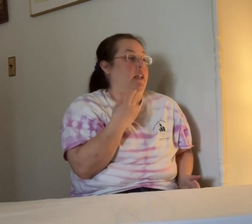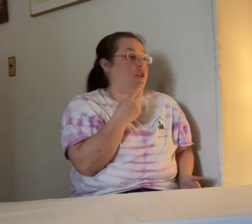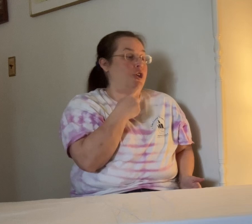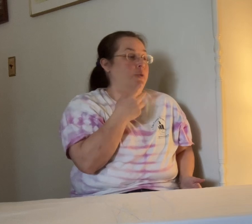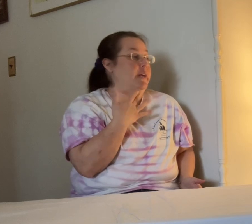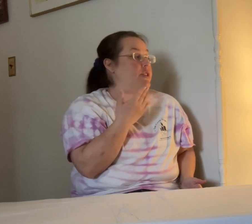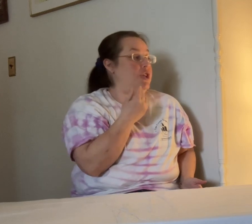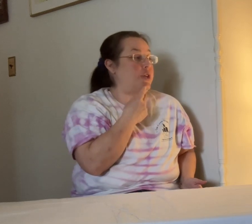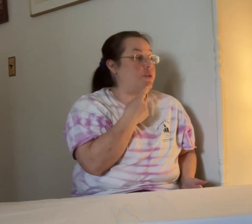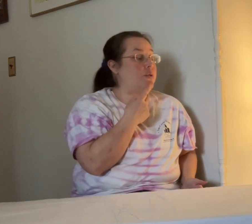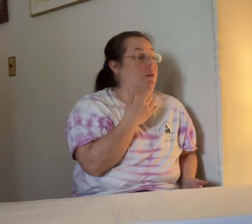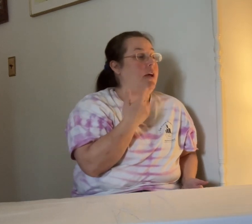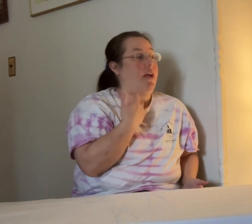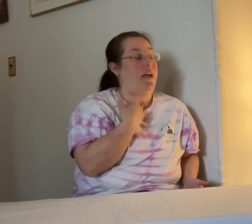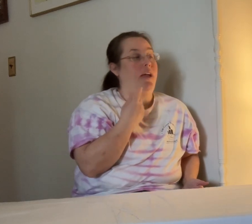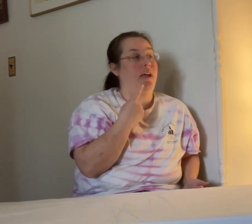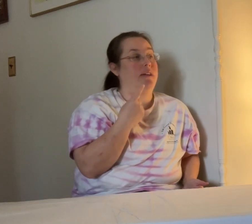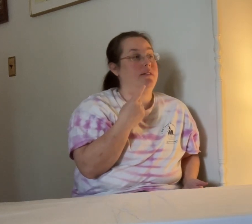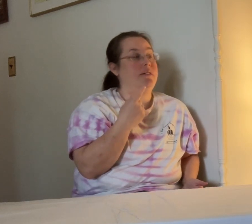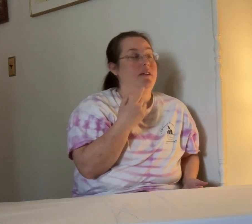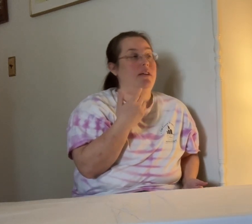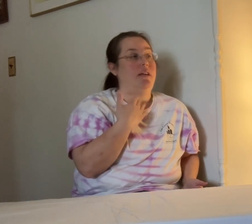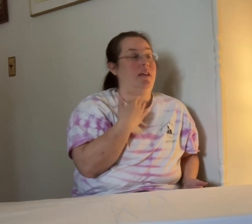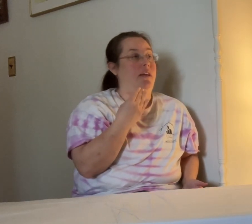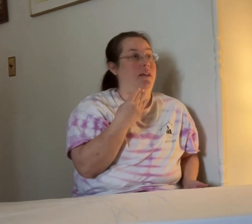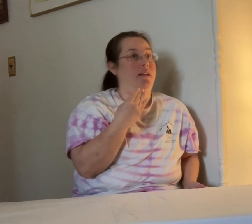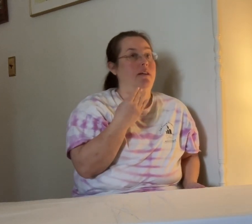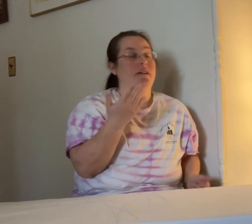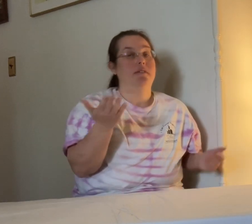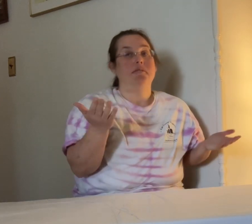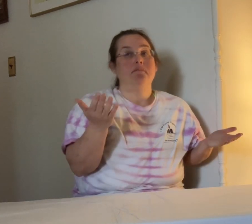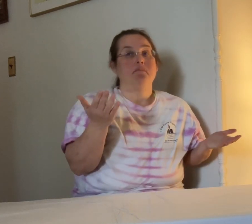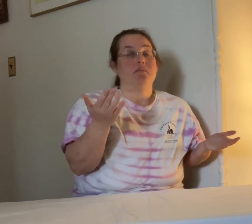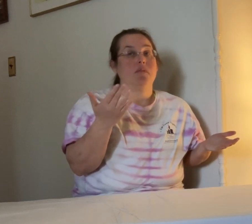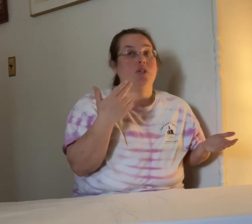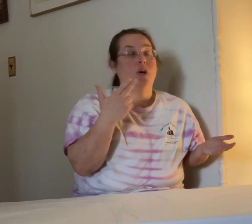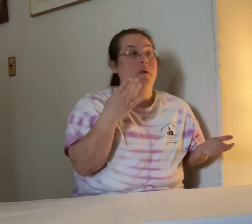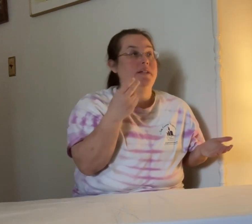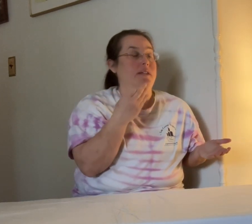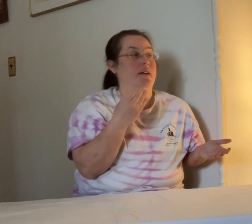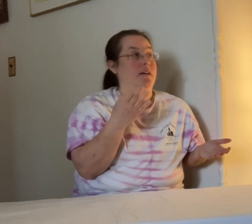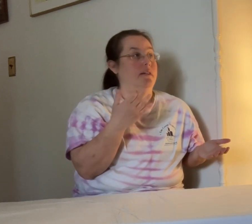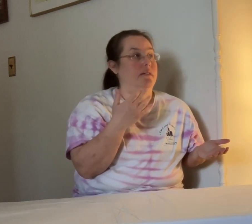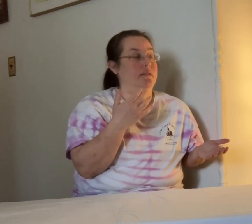in queuing to you and in going to